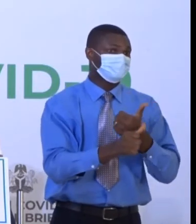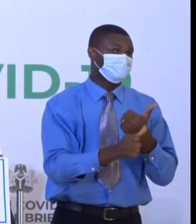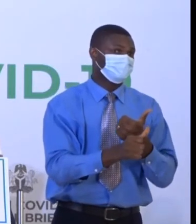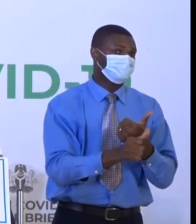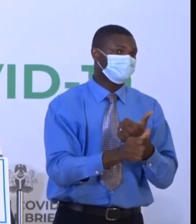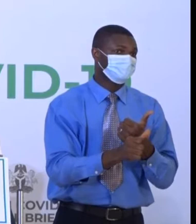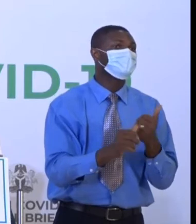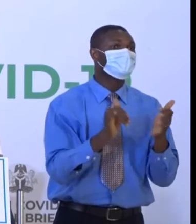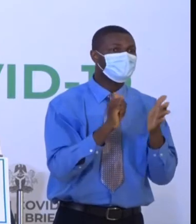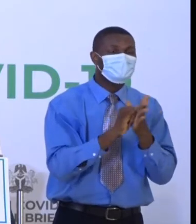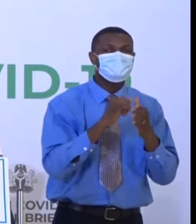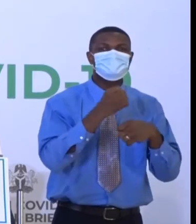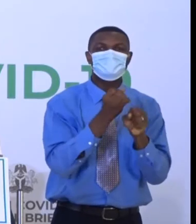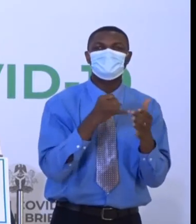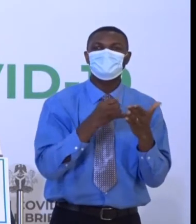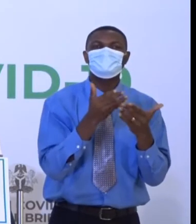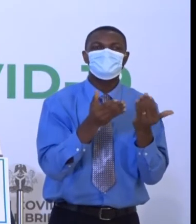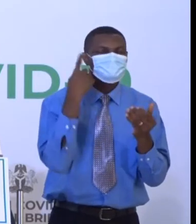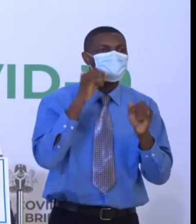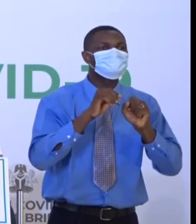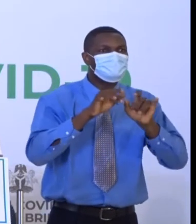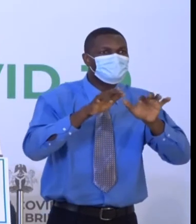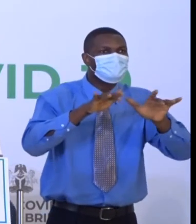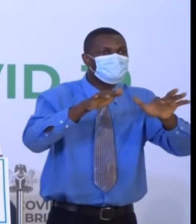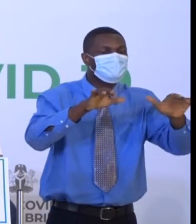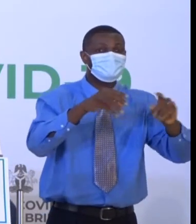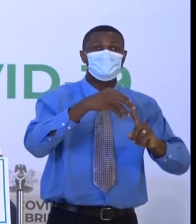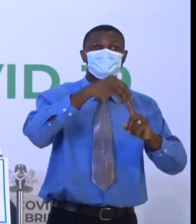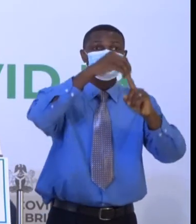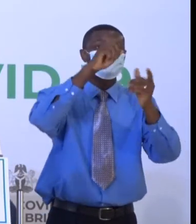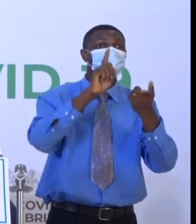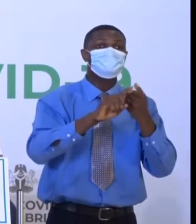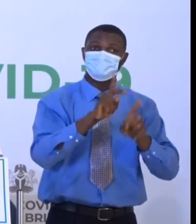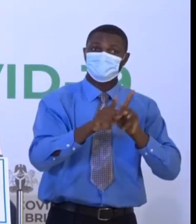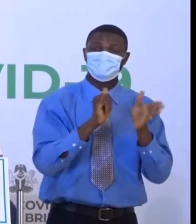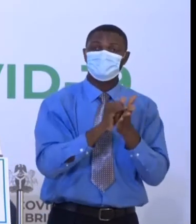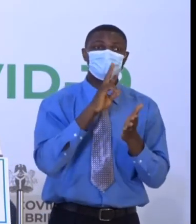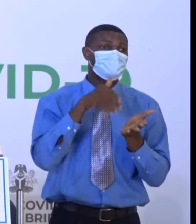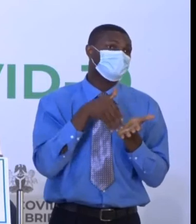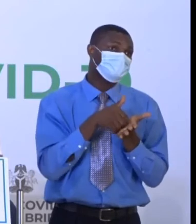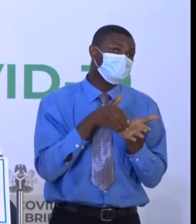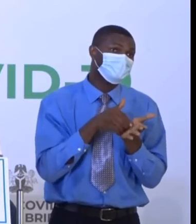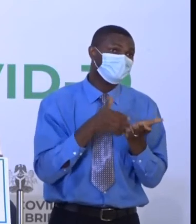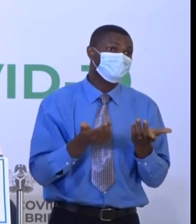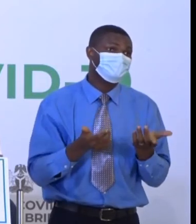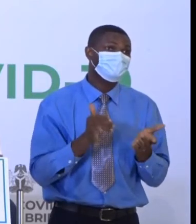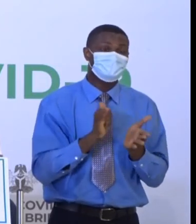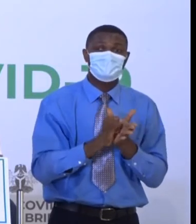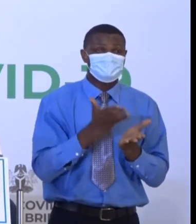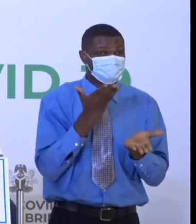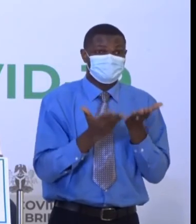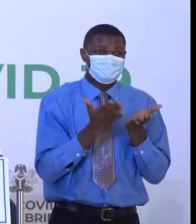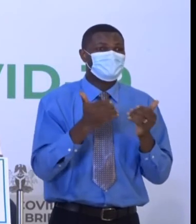unintentional spread of the disease, particularly to vulnerable persons who may develop severe